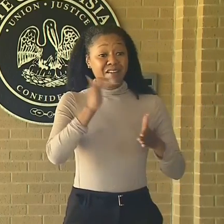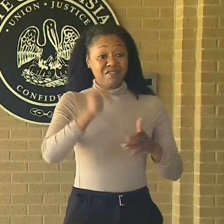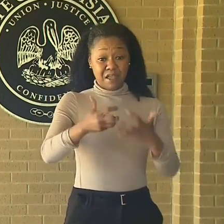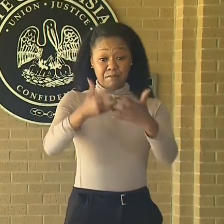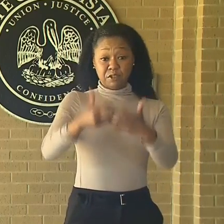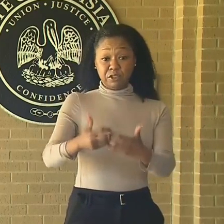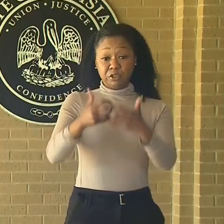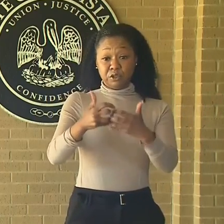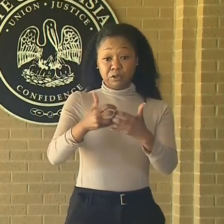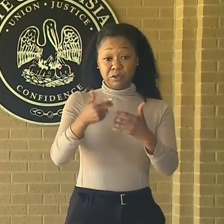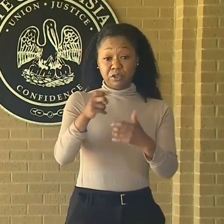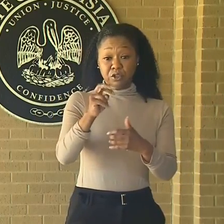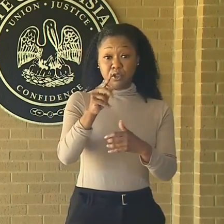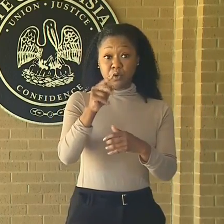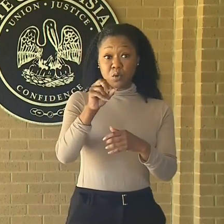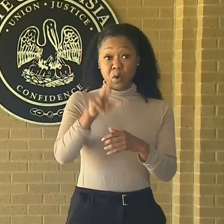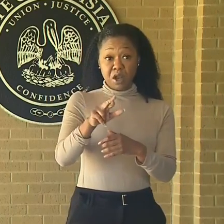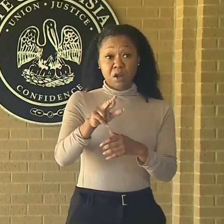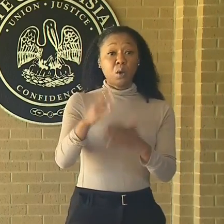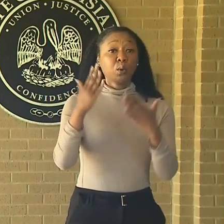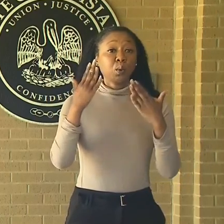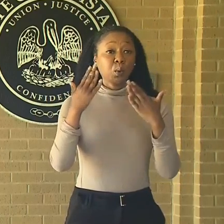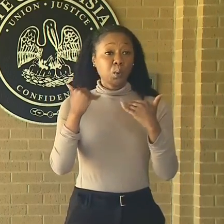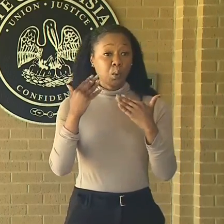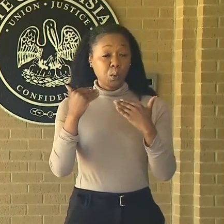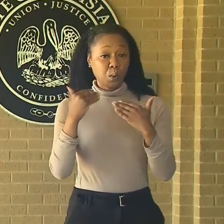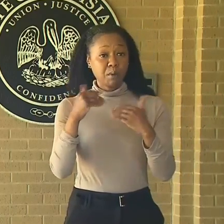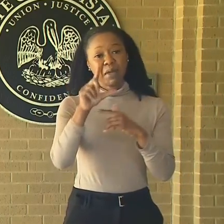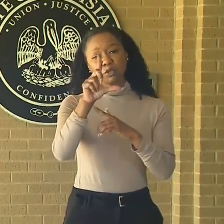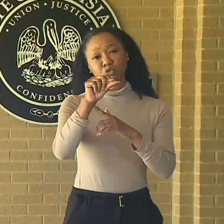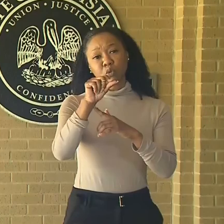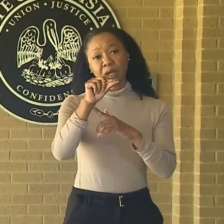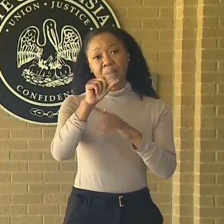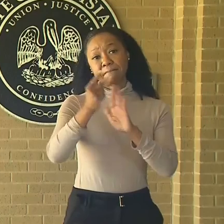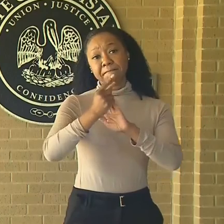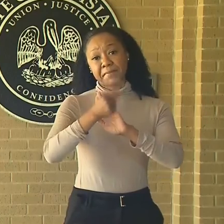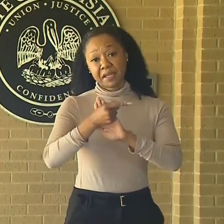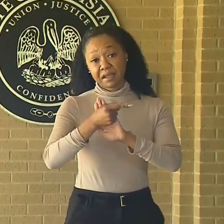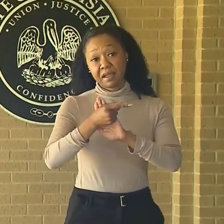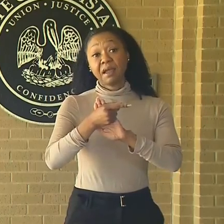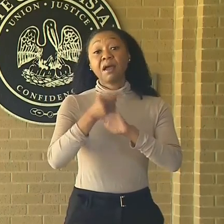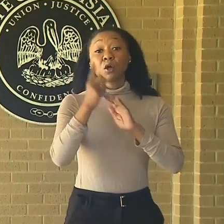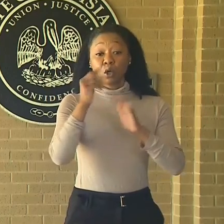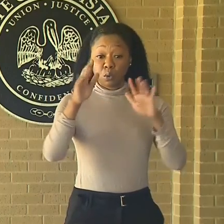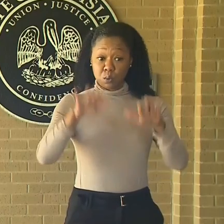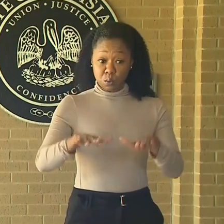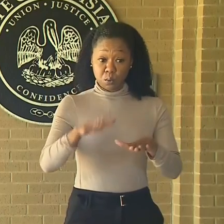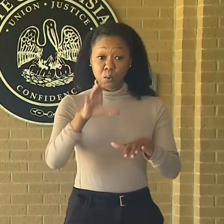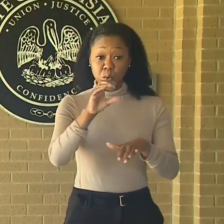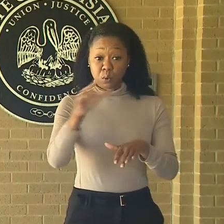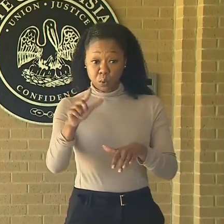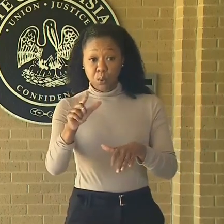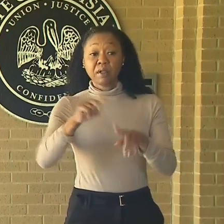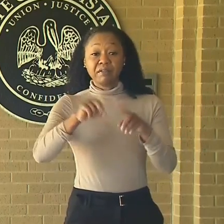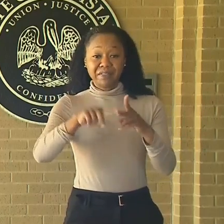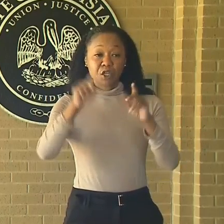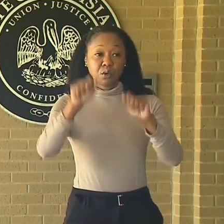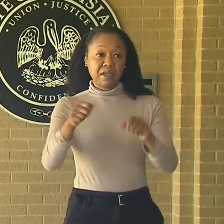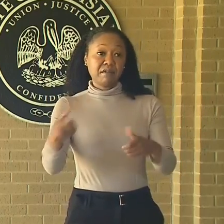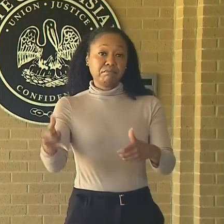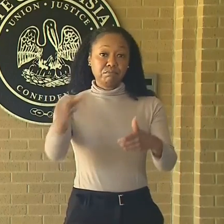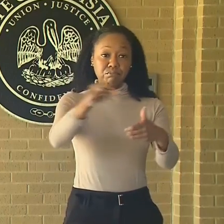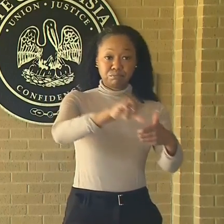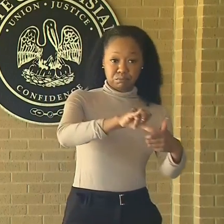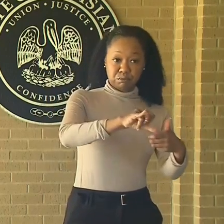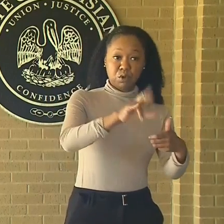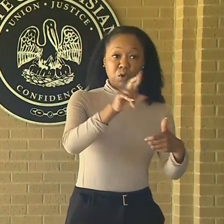generator to cool down for at least 20 minutes before you refuel it in order to avoid